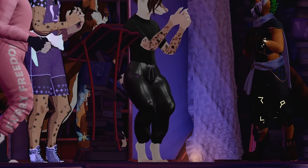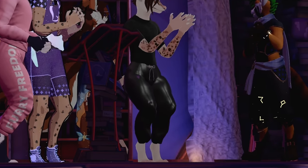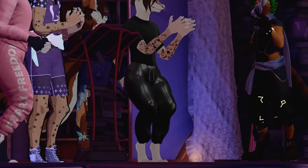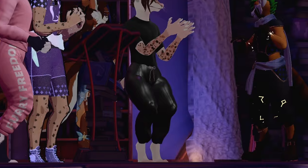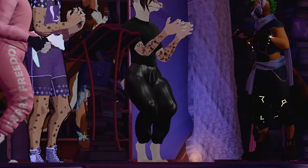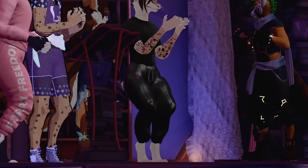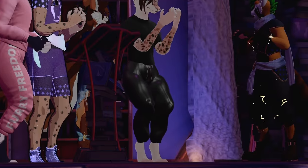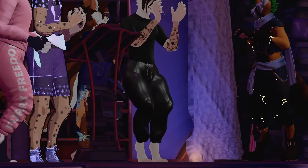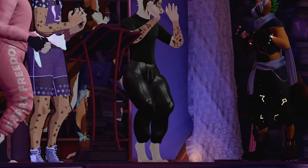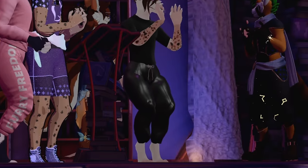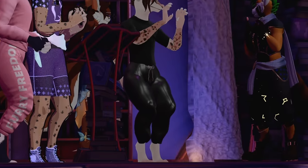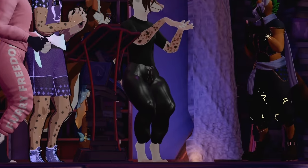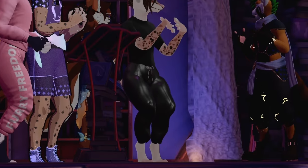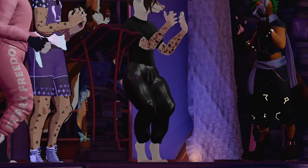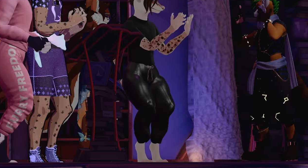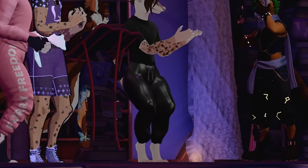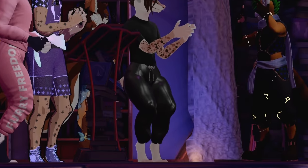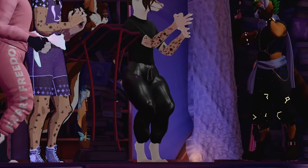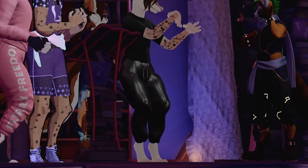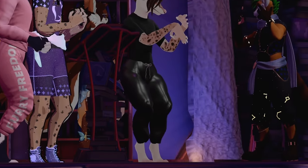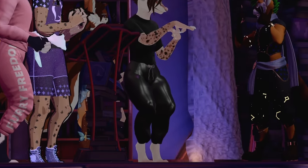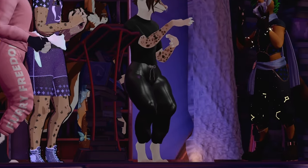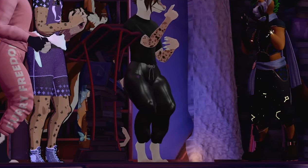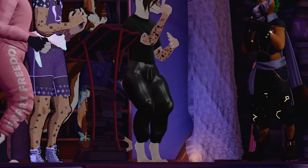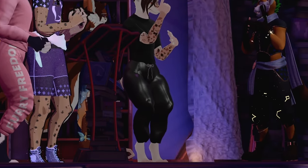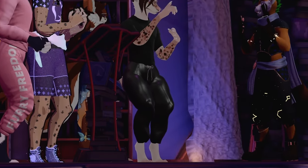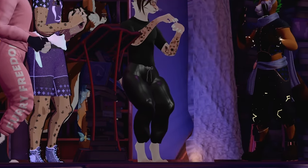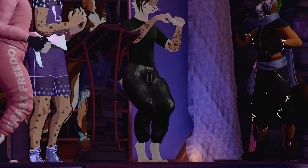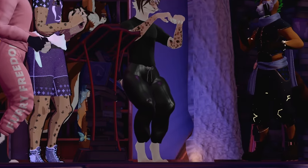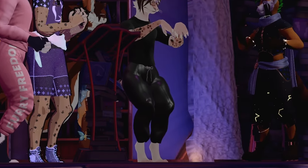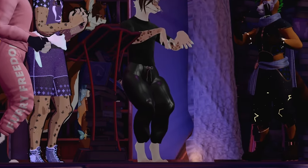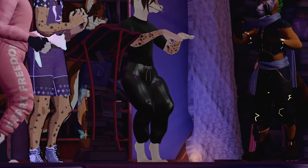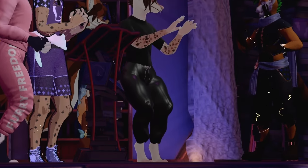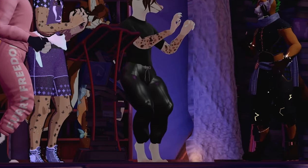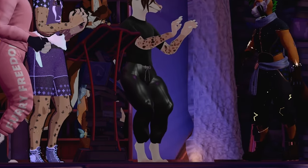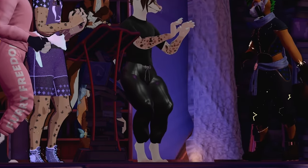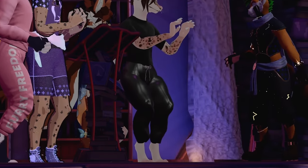a substitute for the lack of eyebrow for those without face tracking?